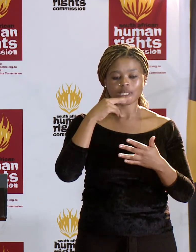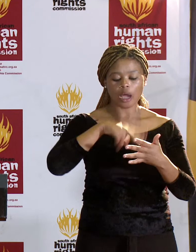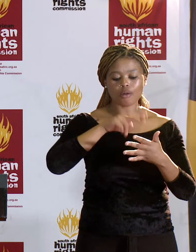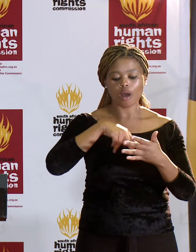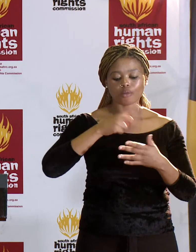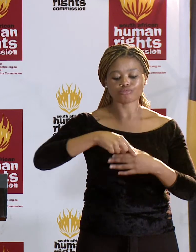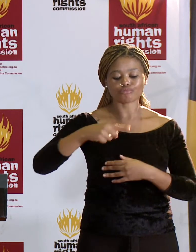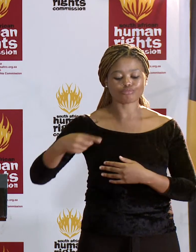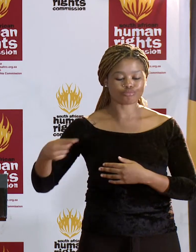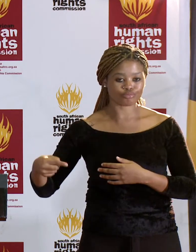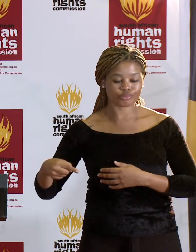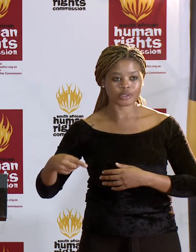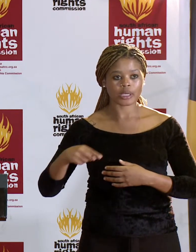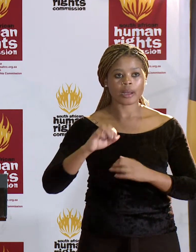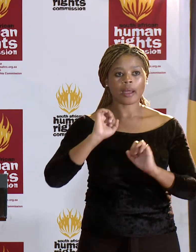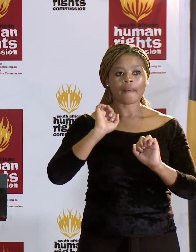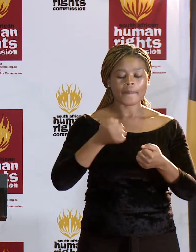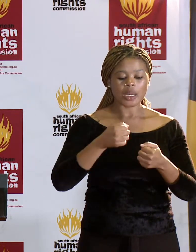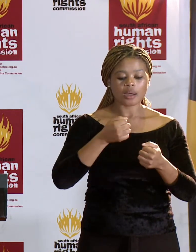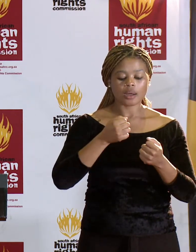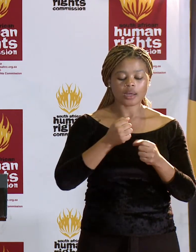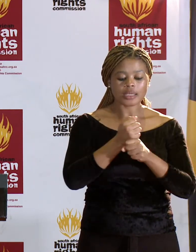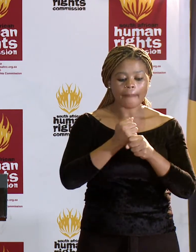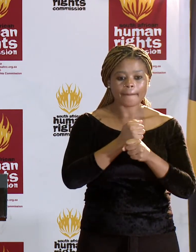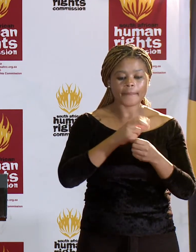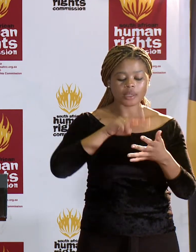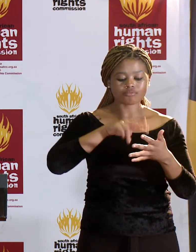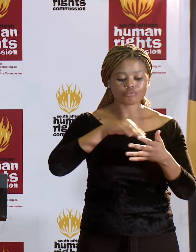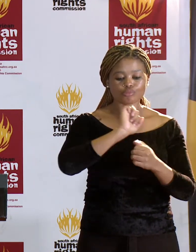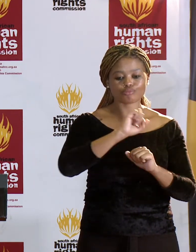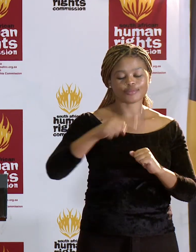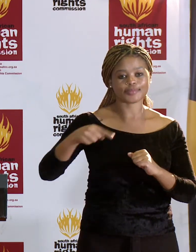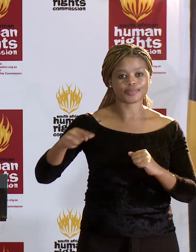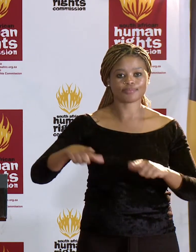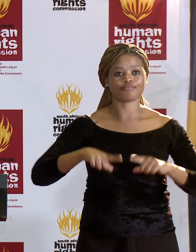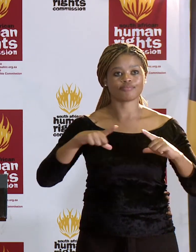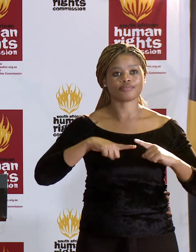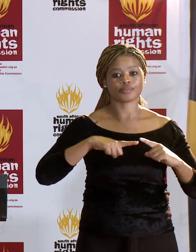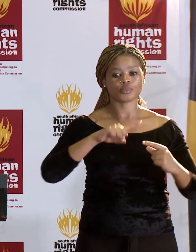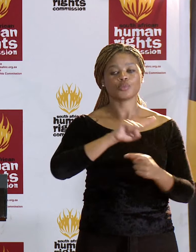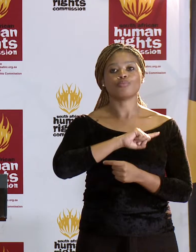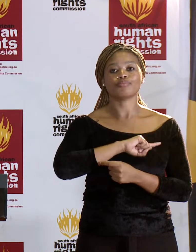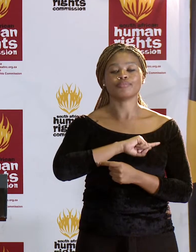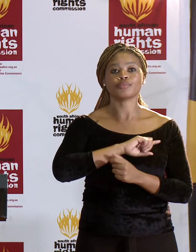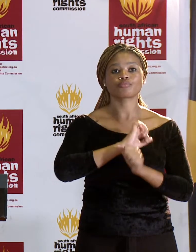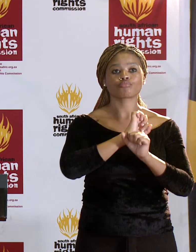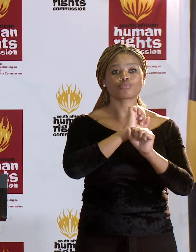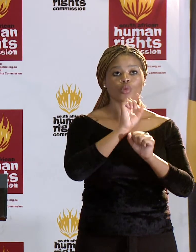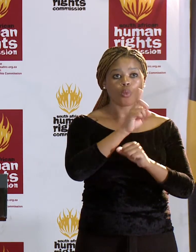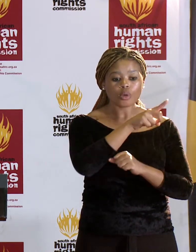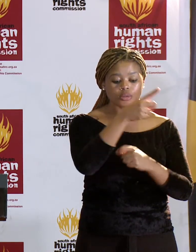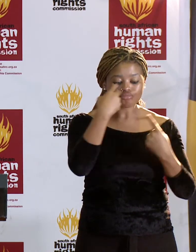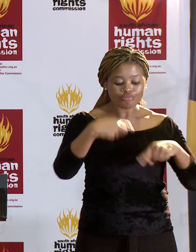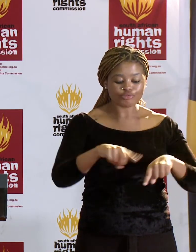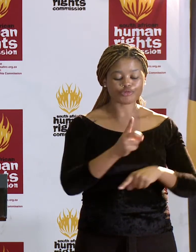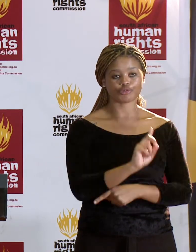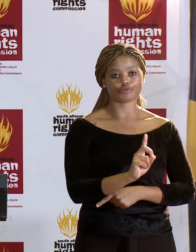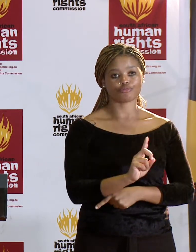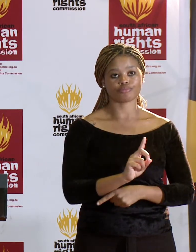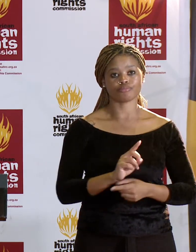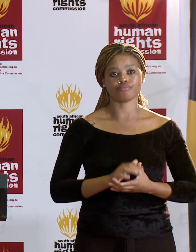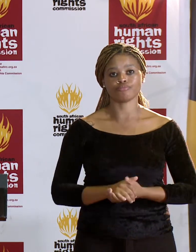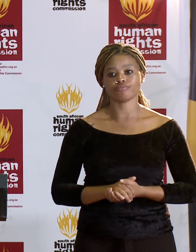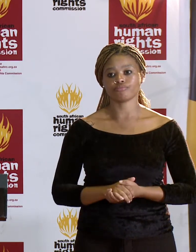religiously. Yeah. You know, you must make reading your daily life because that's what you are here for.